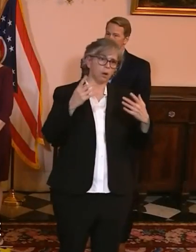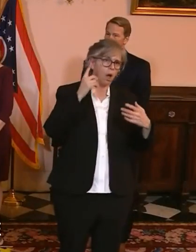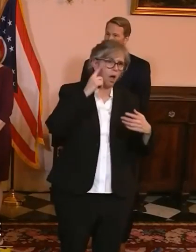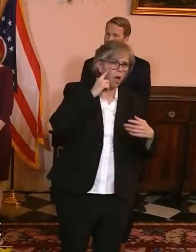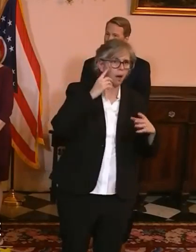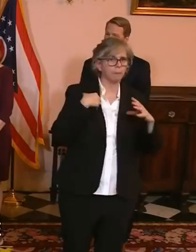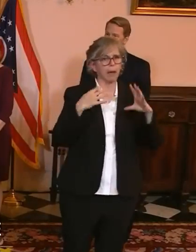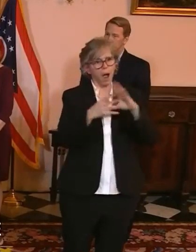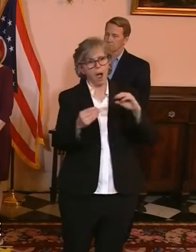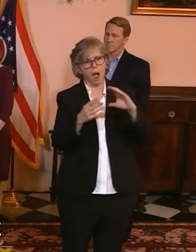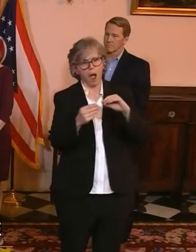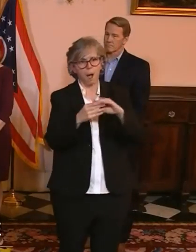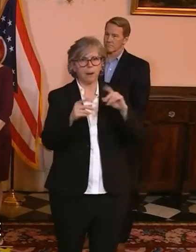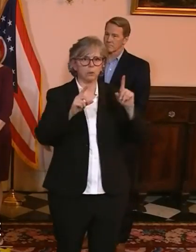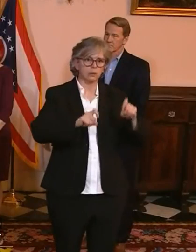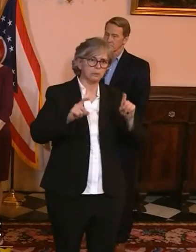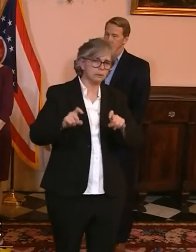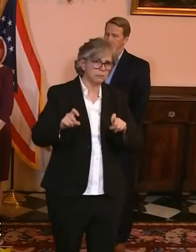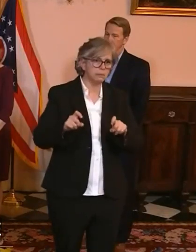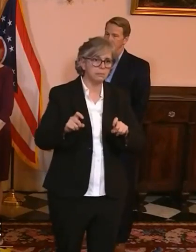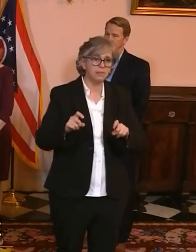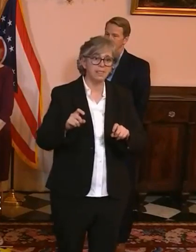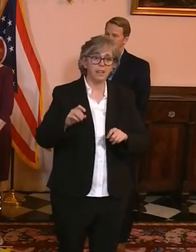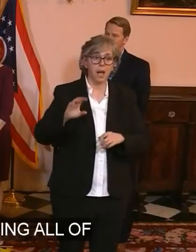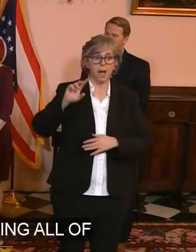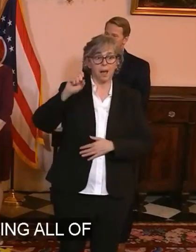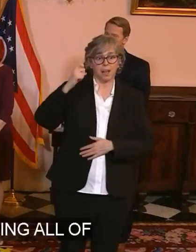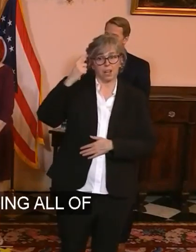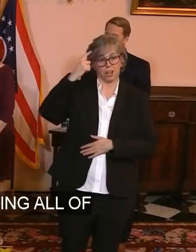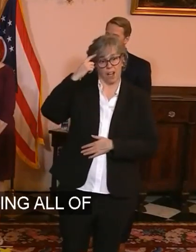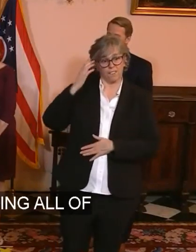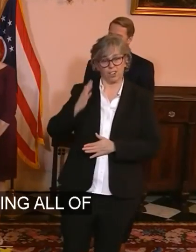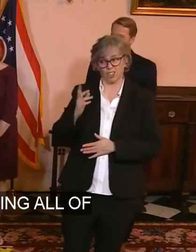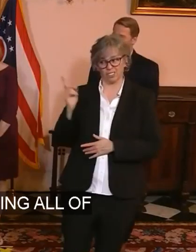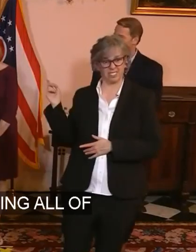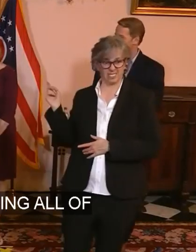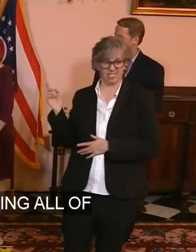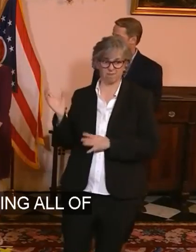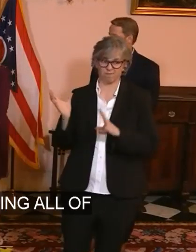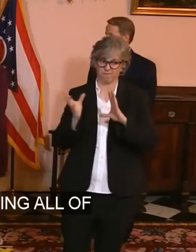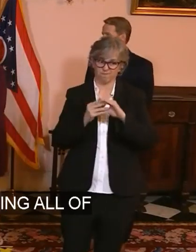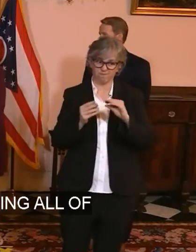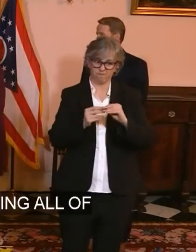Our governor is asking you, this is a state of emergency.